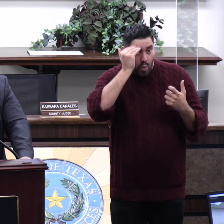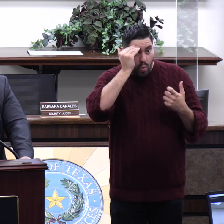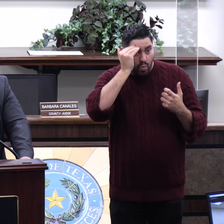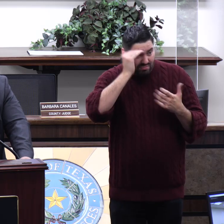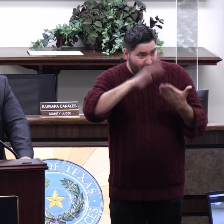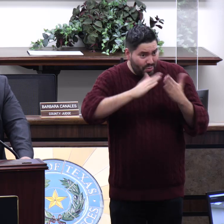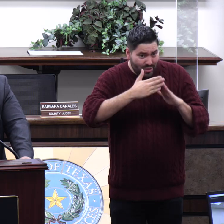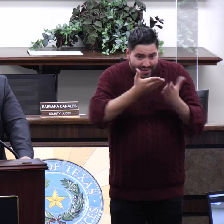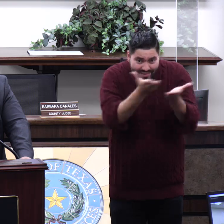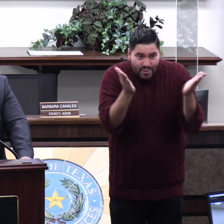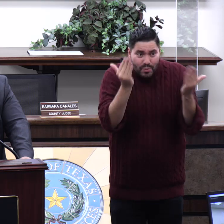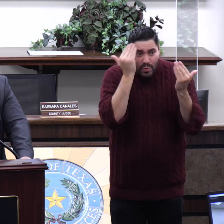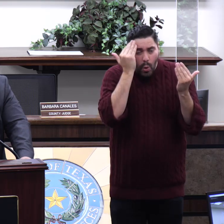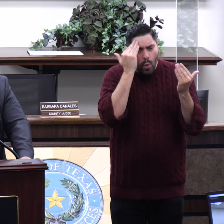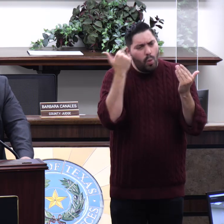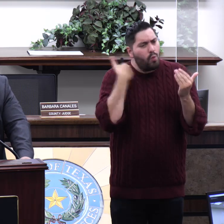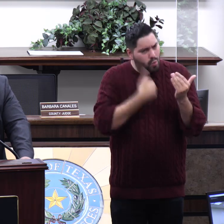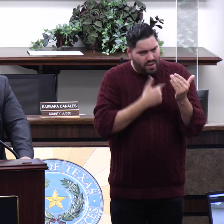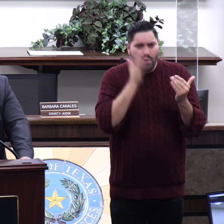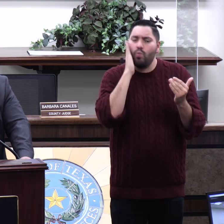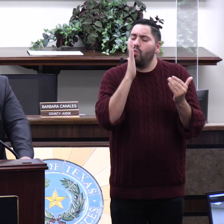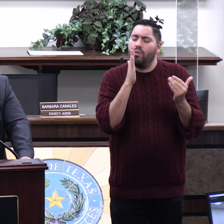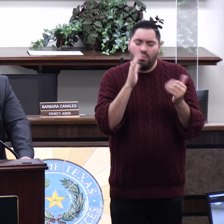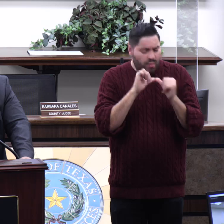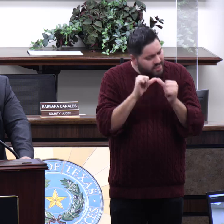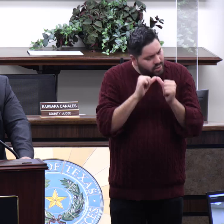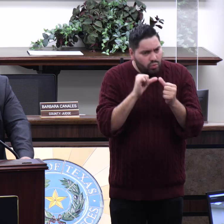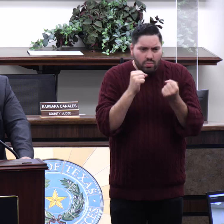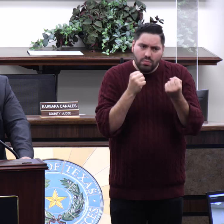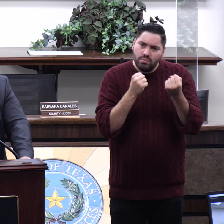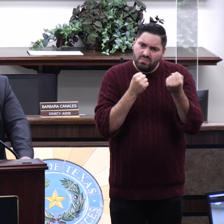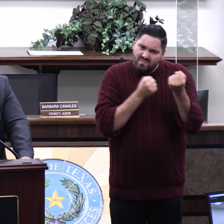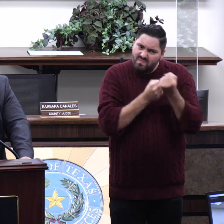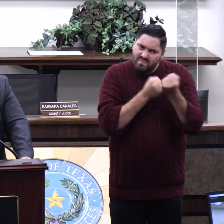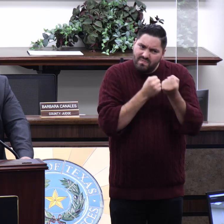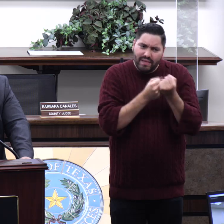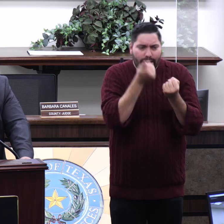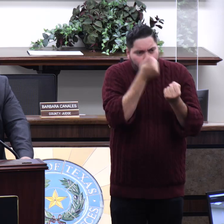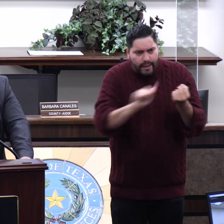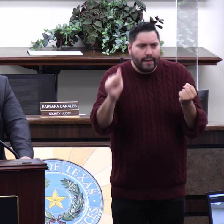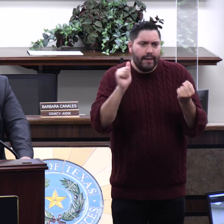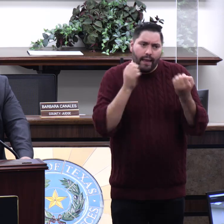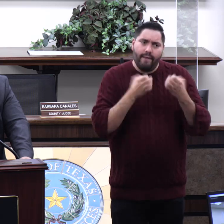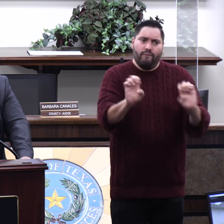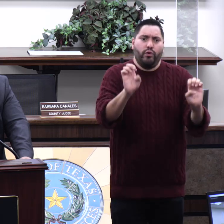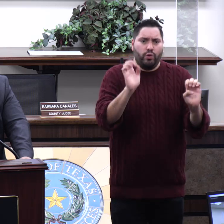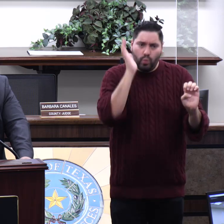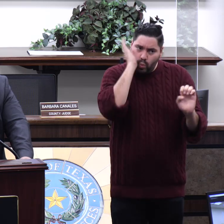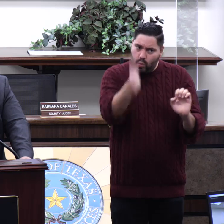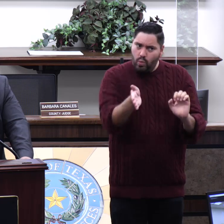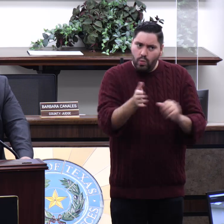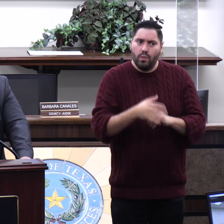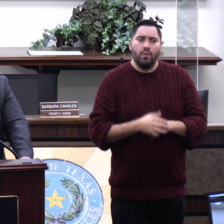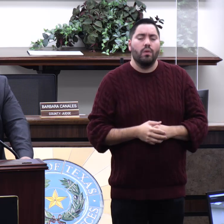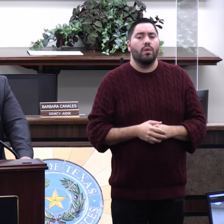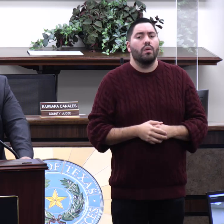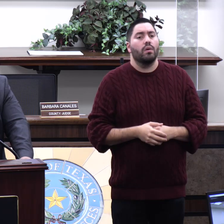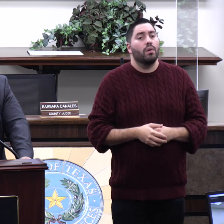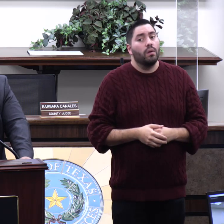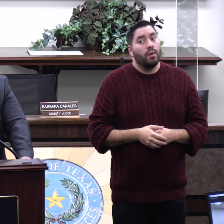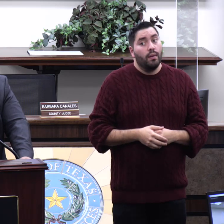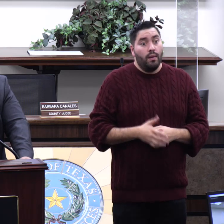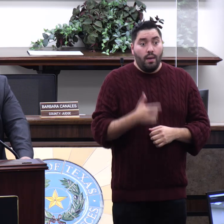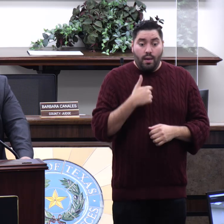community to know, that we will continue to support every effort that we are called upon to do. And as I am